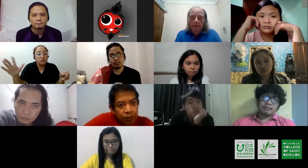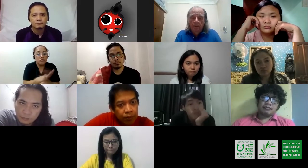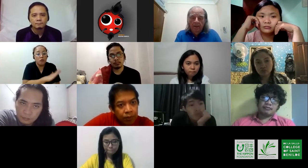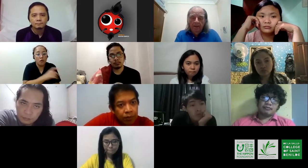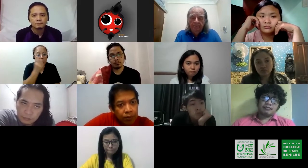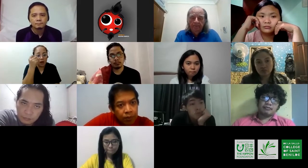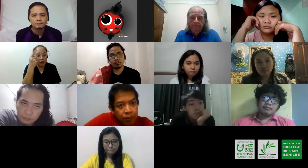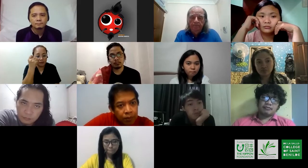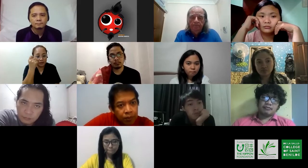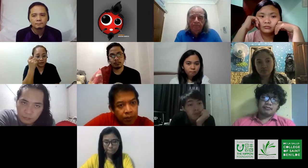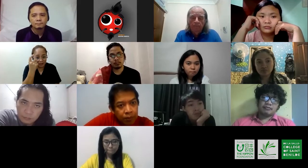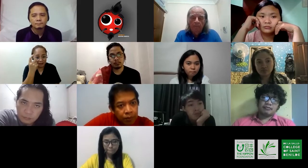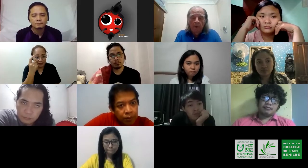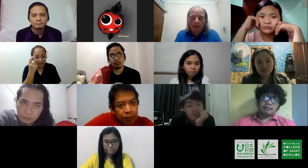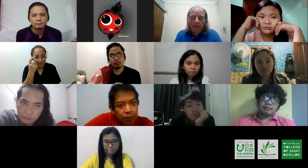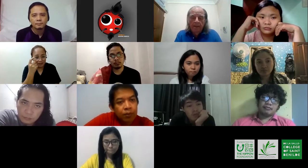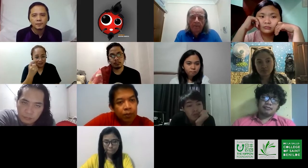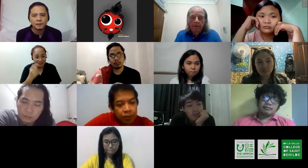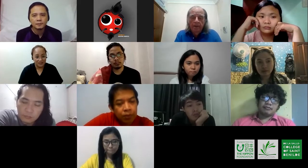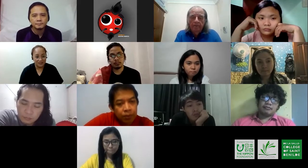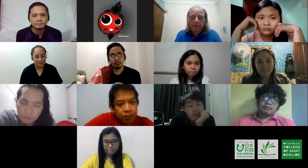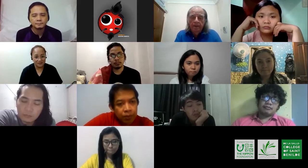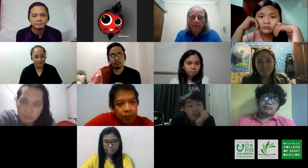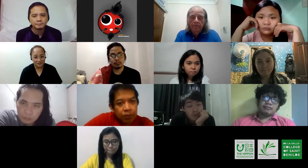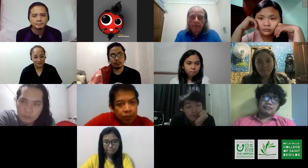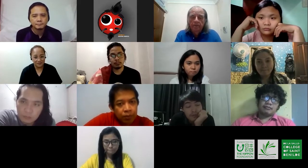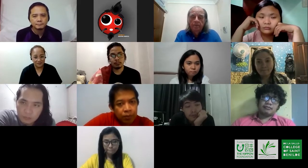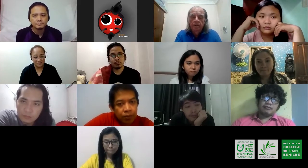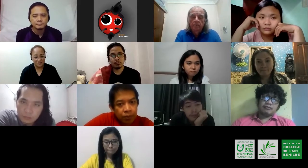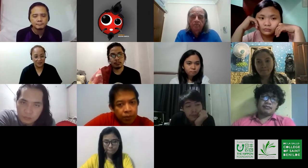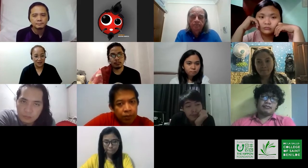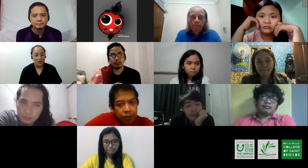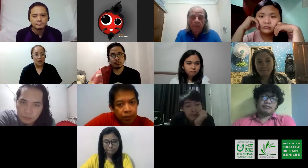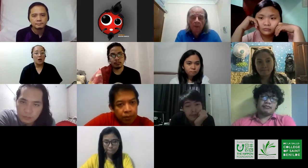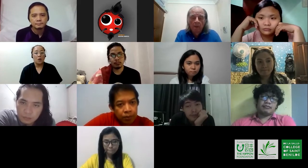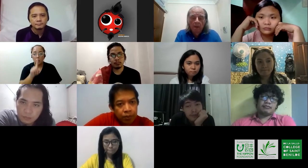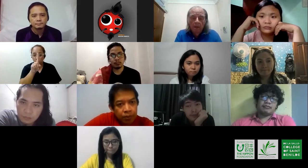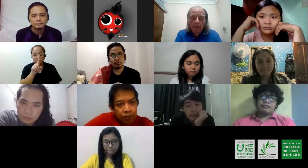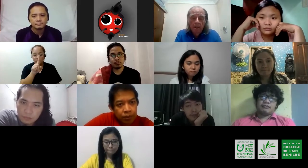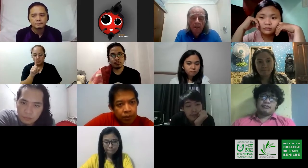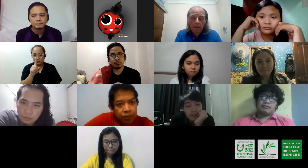Okay. Now, another thing you need to know